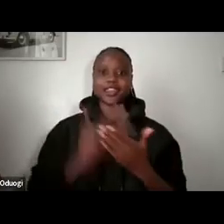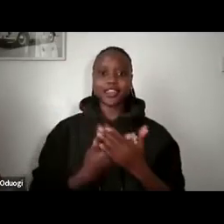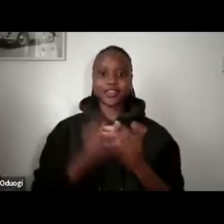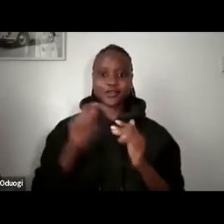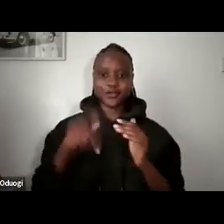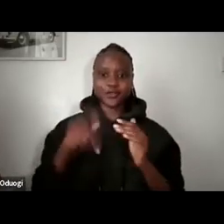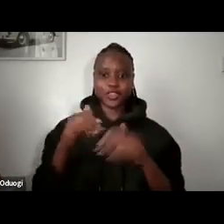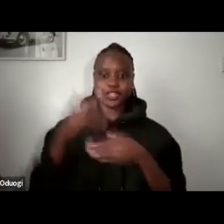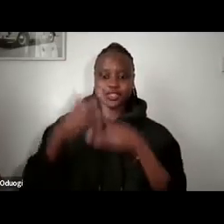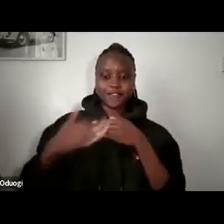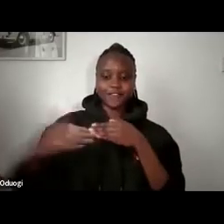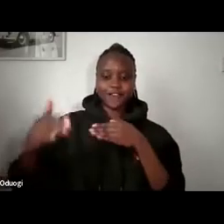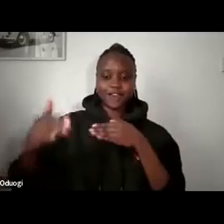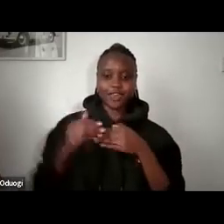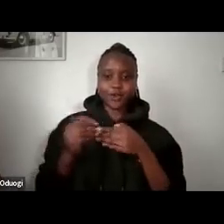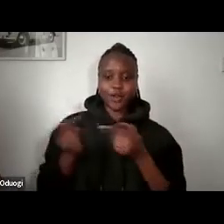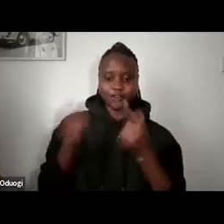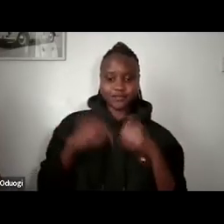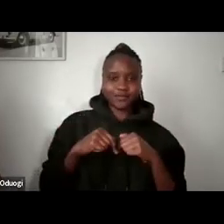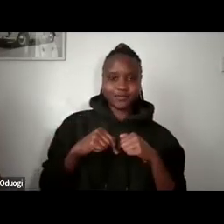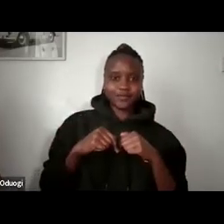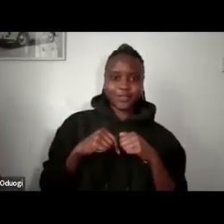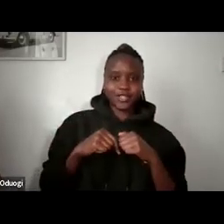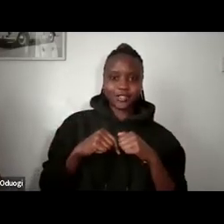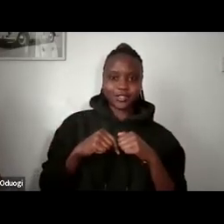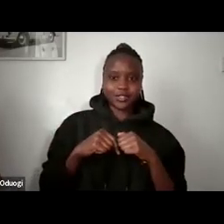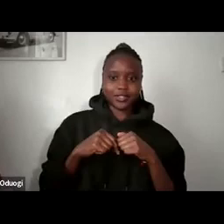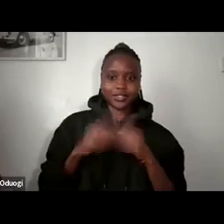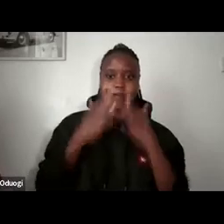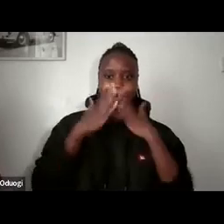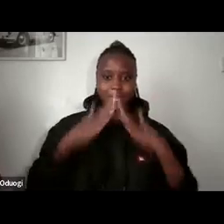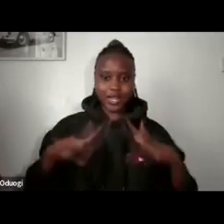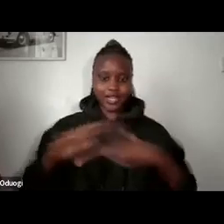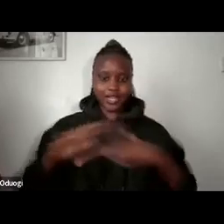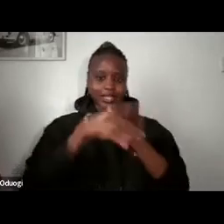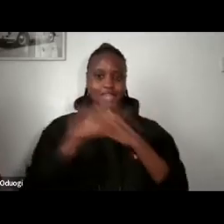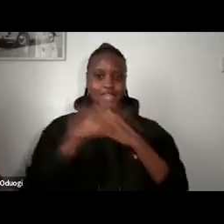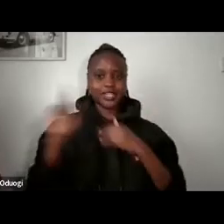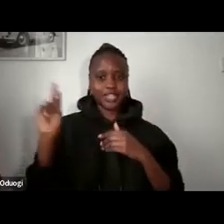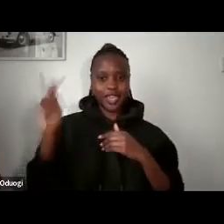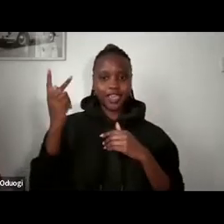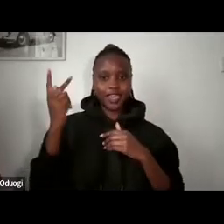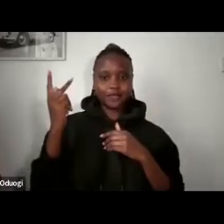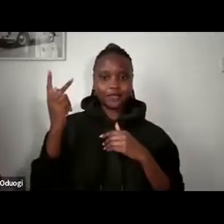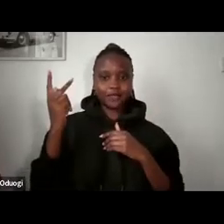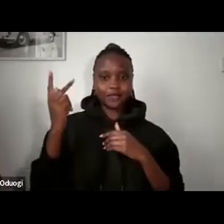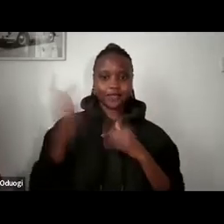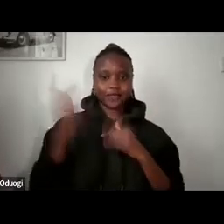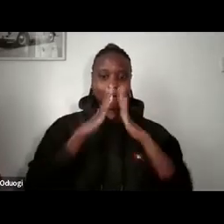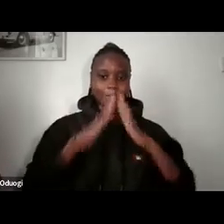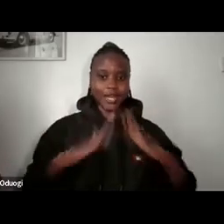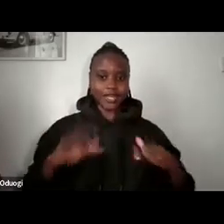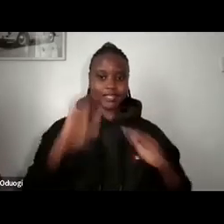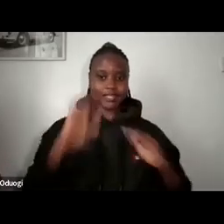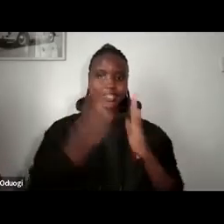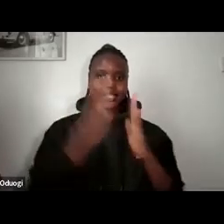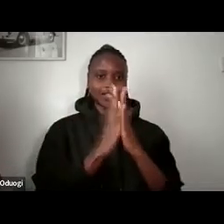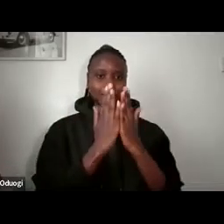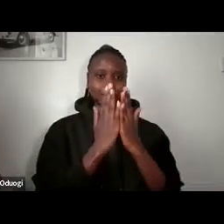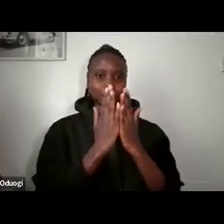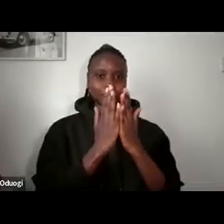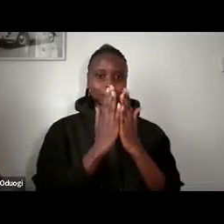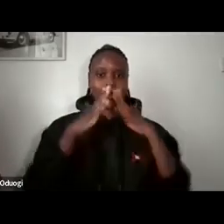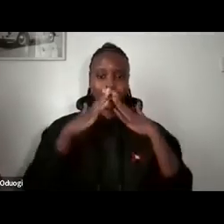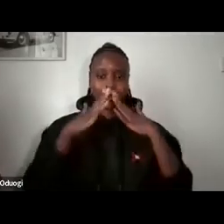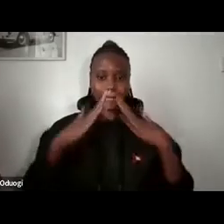have brought us. Bless our country, Kenya. Bless eKitabu. Bless our